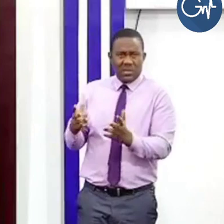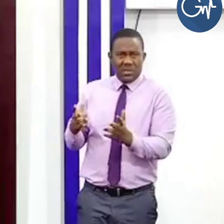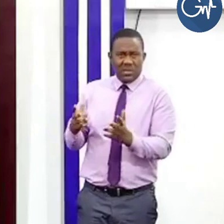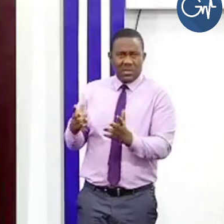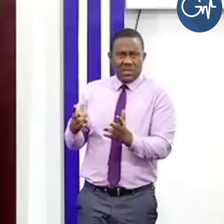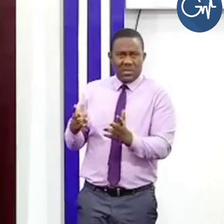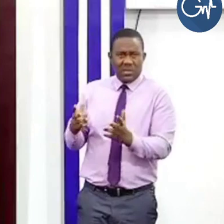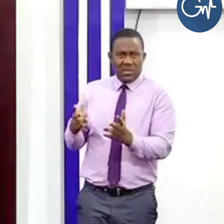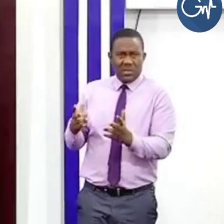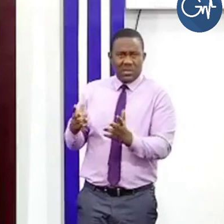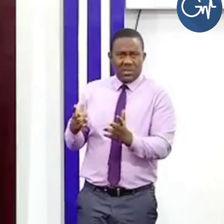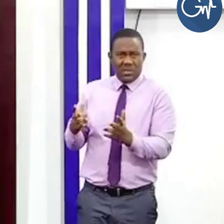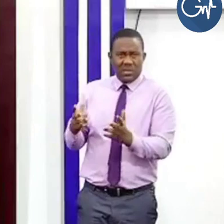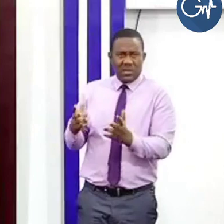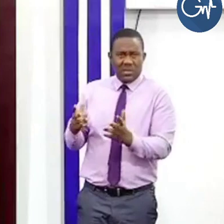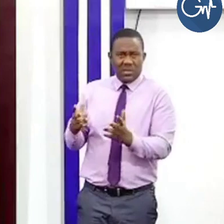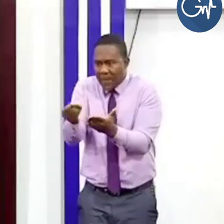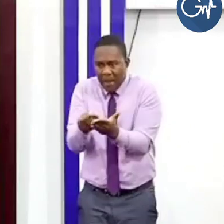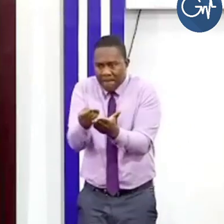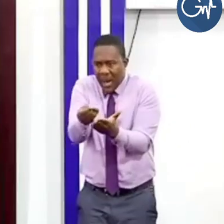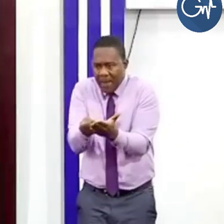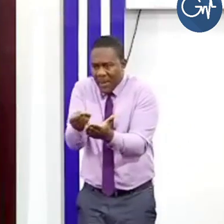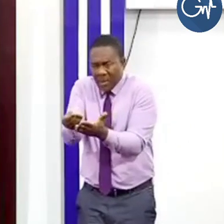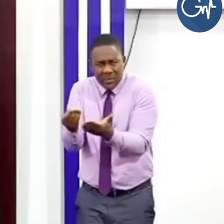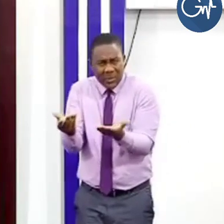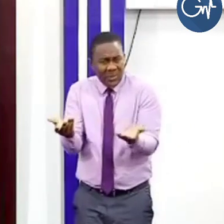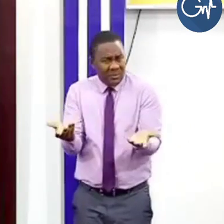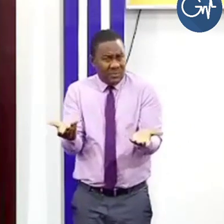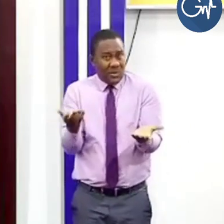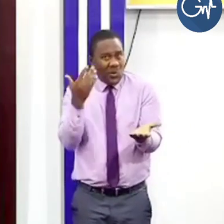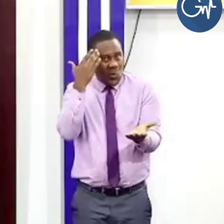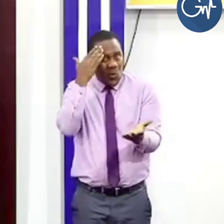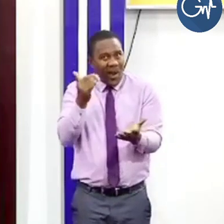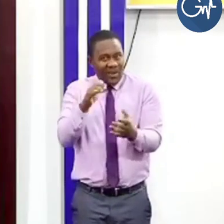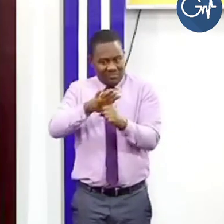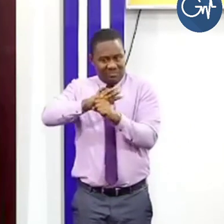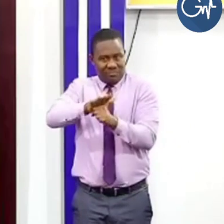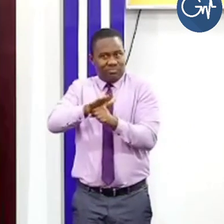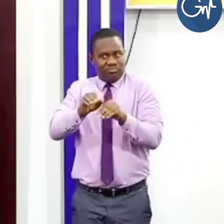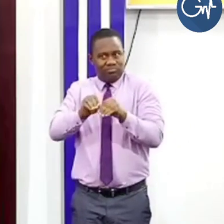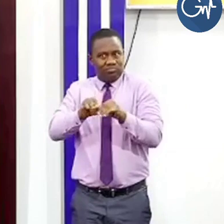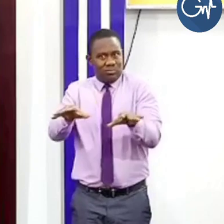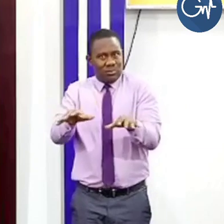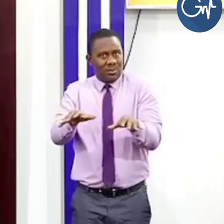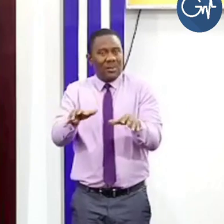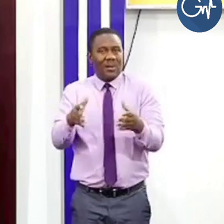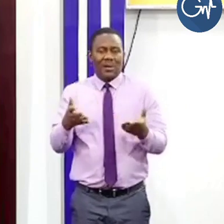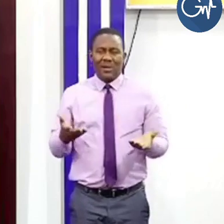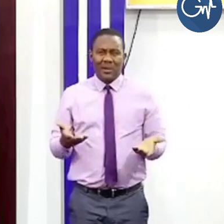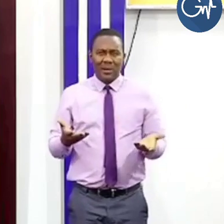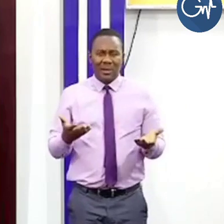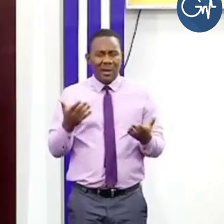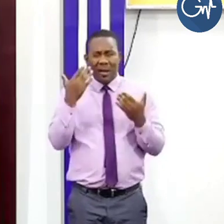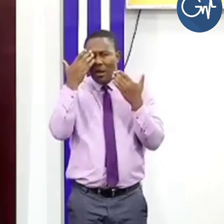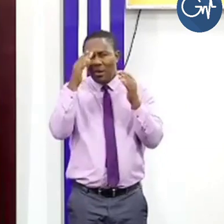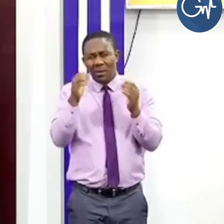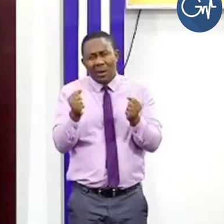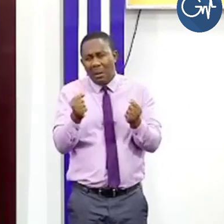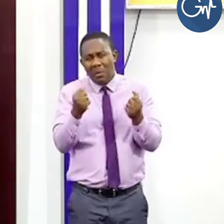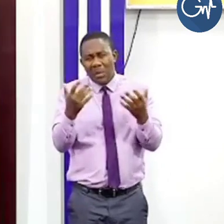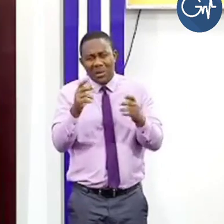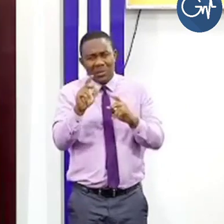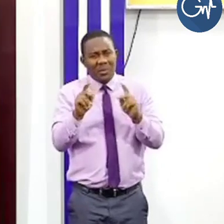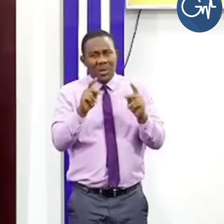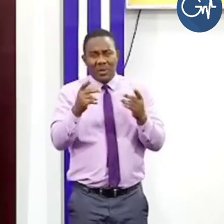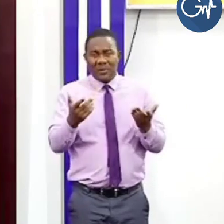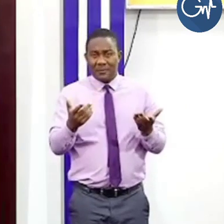the emergency which has caused this, and it's temporary. And I don't know how many people bet anything. I'm